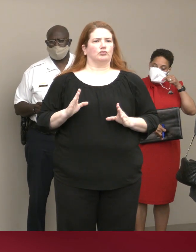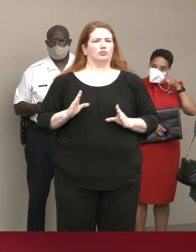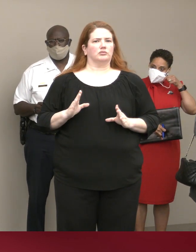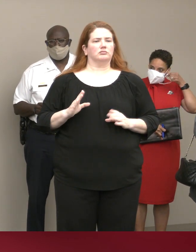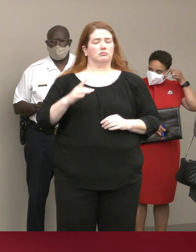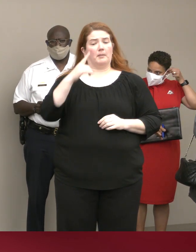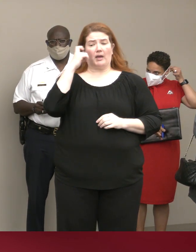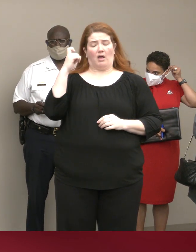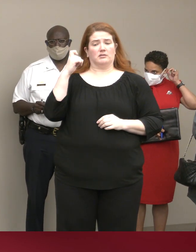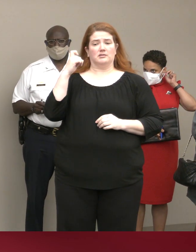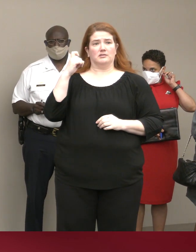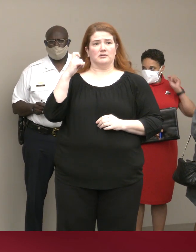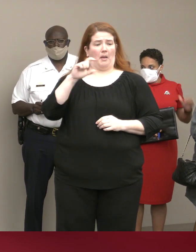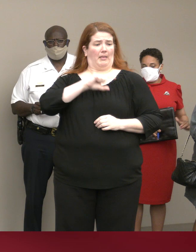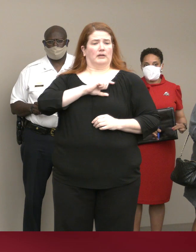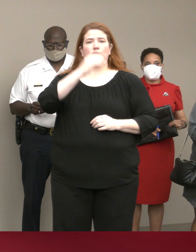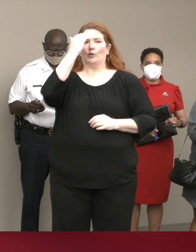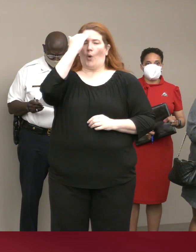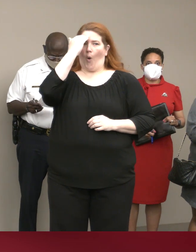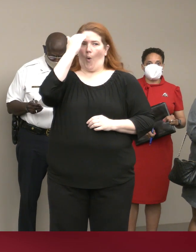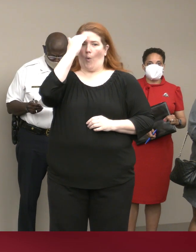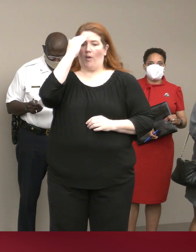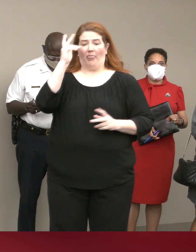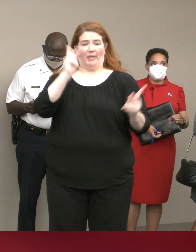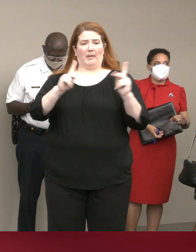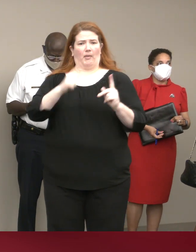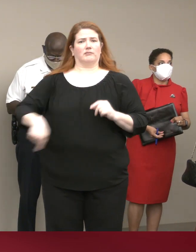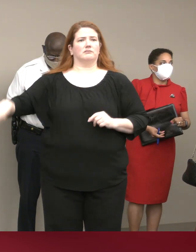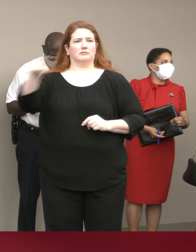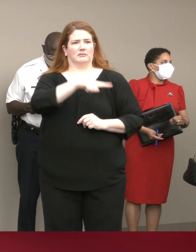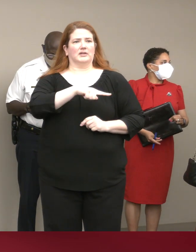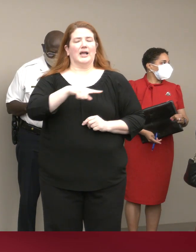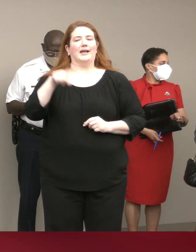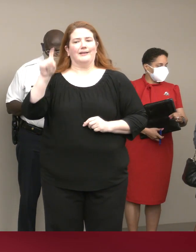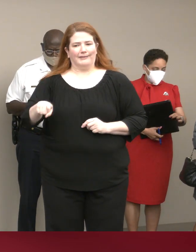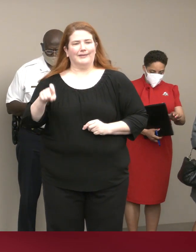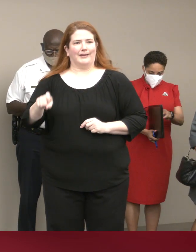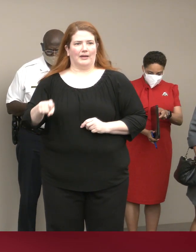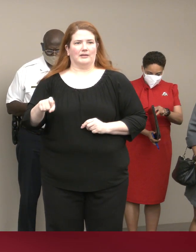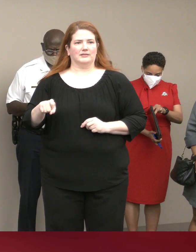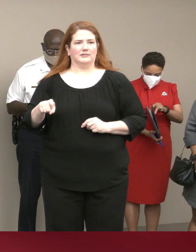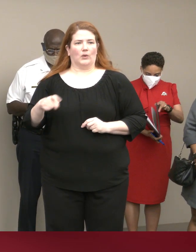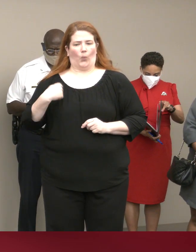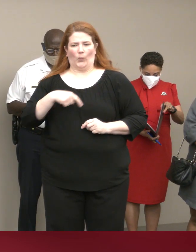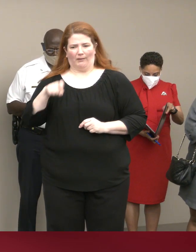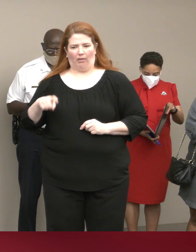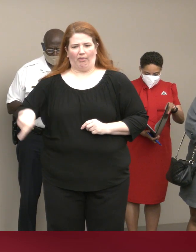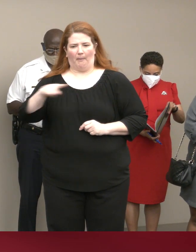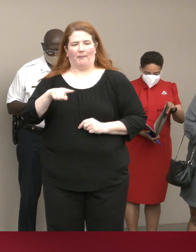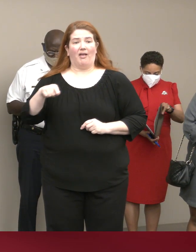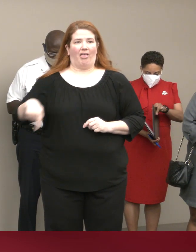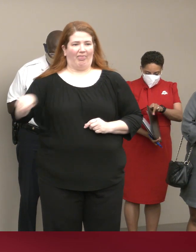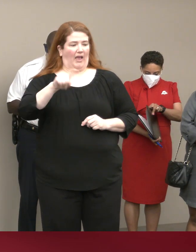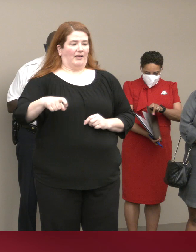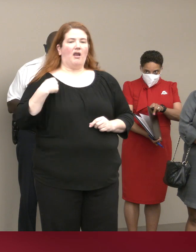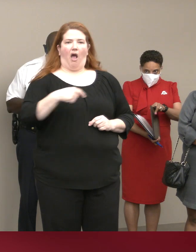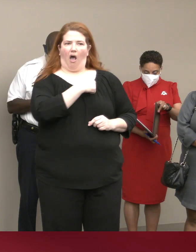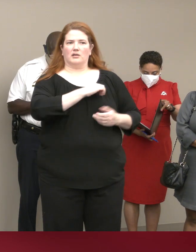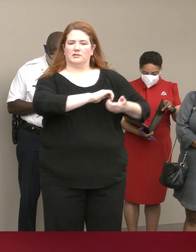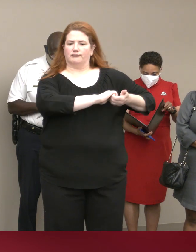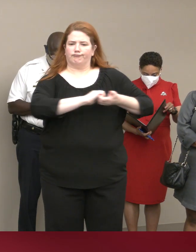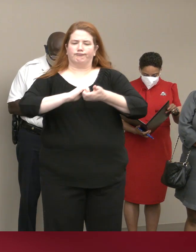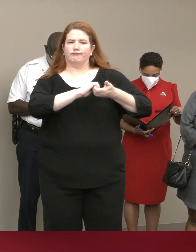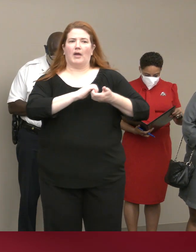they know that they need the public and that the public needs them. Our officers are